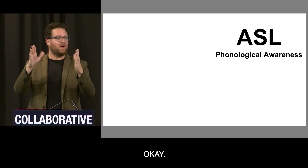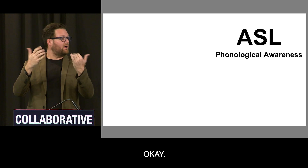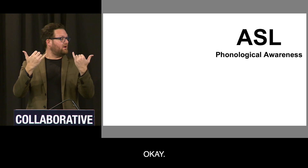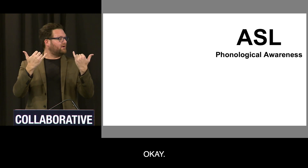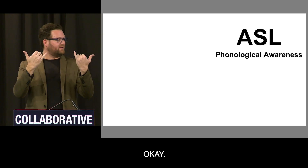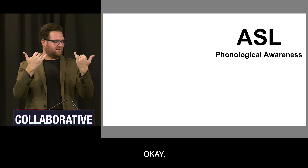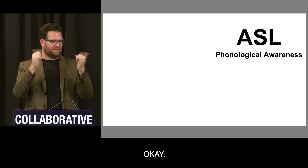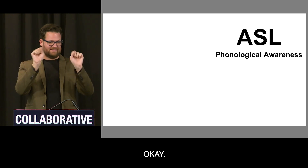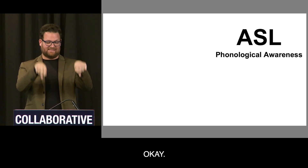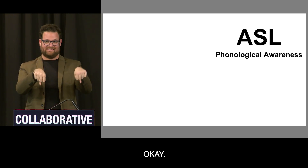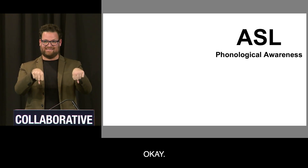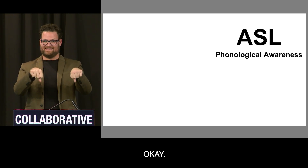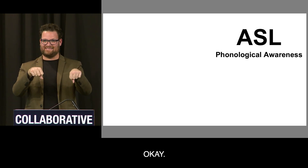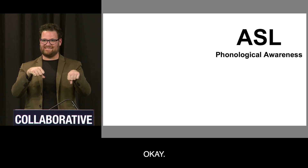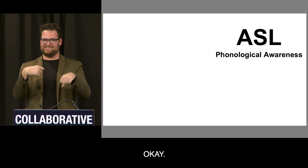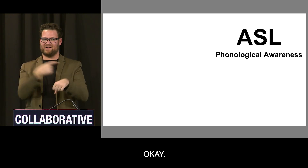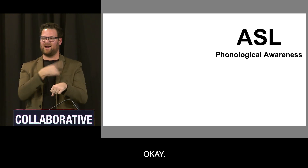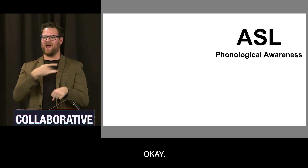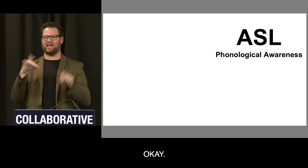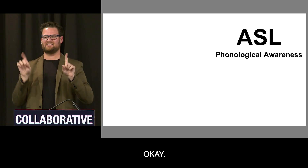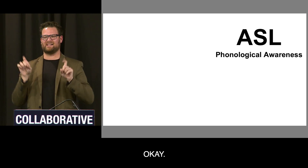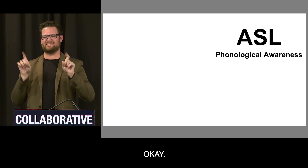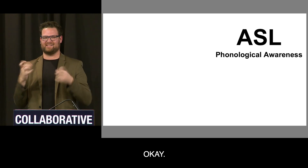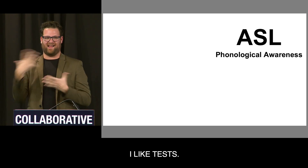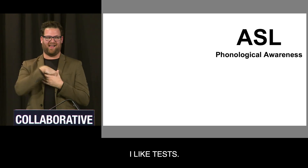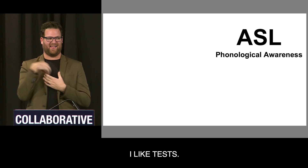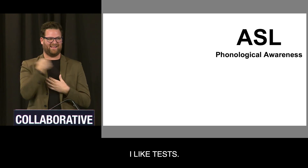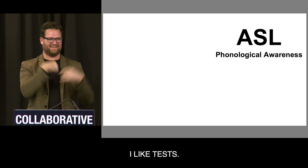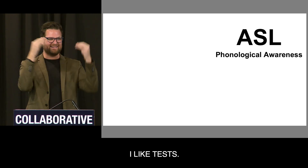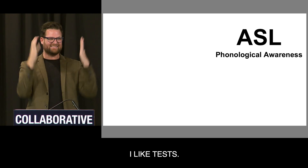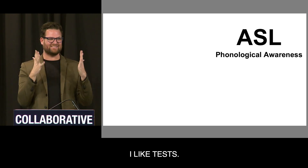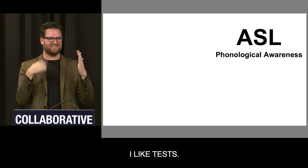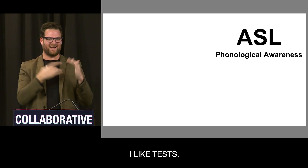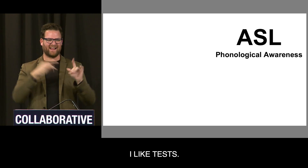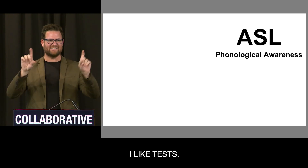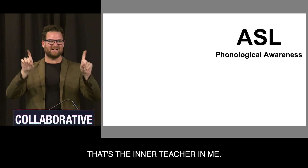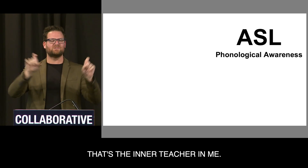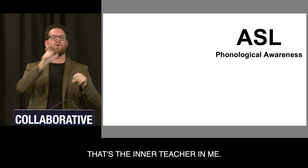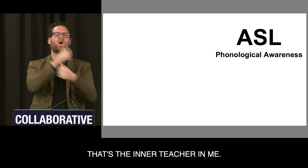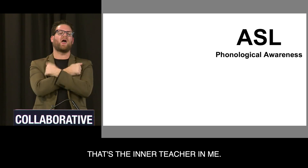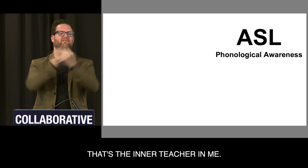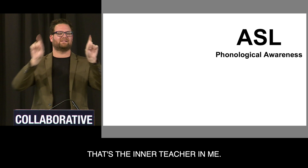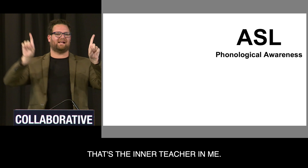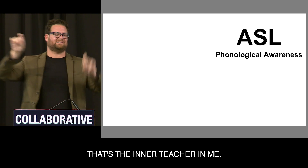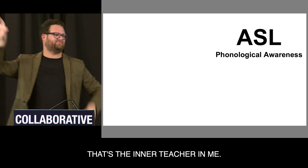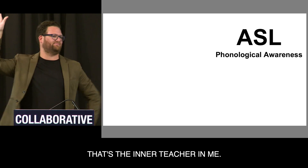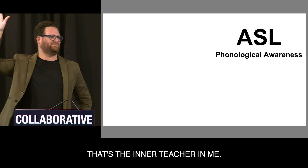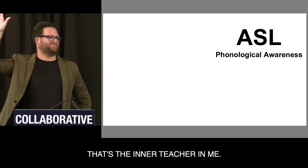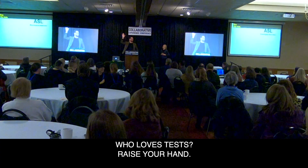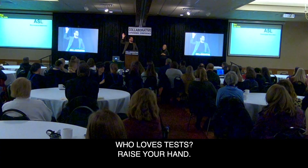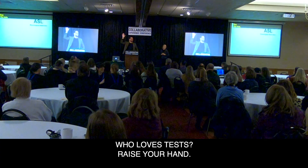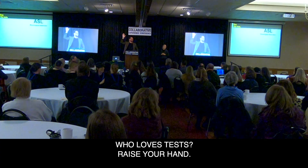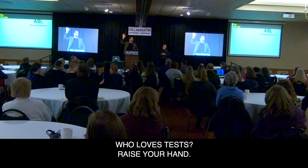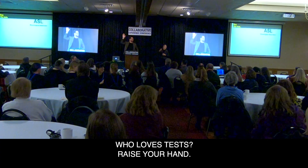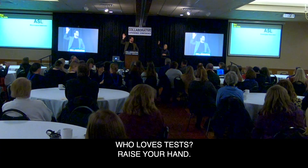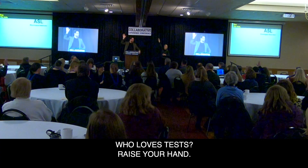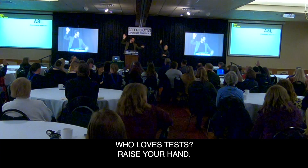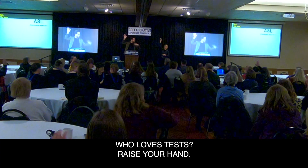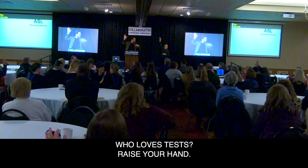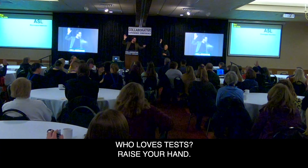Okay. Okay. I like tests. That's the inner teacher in me. Who loves tests? Raise your hand. Come